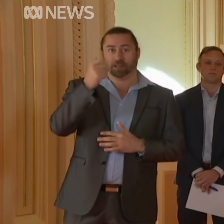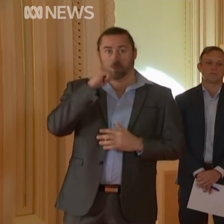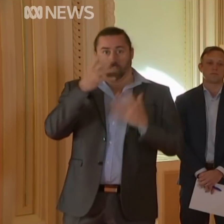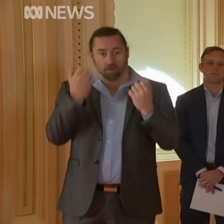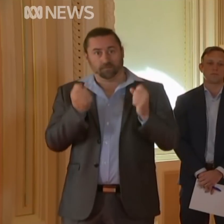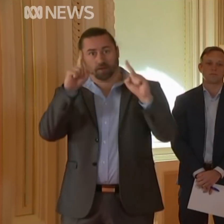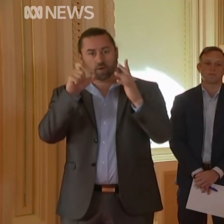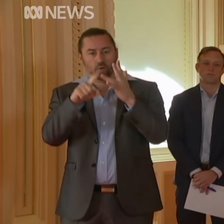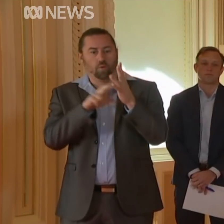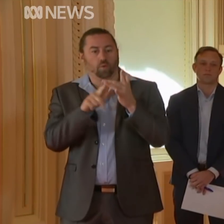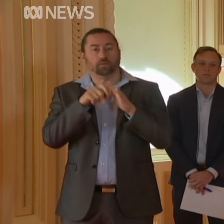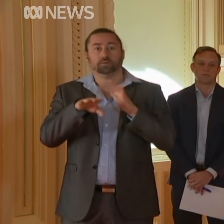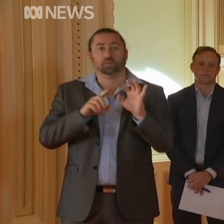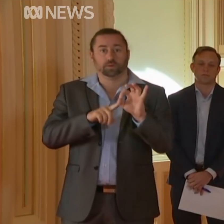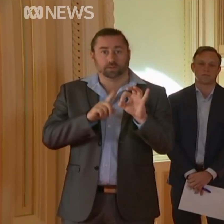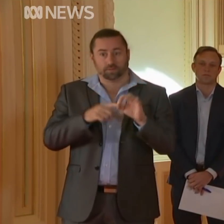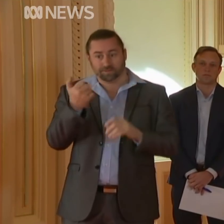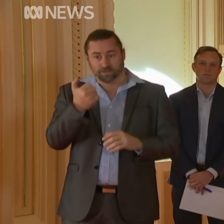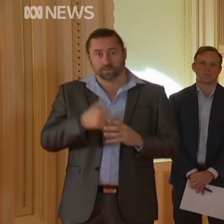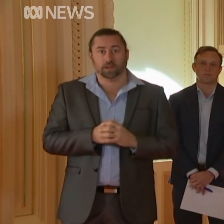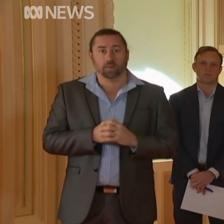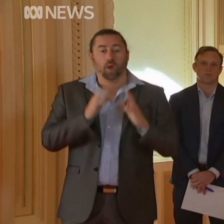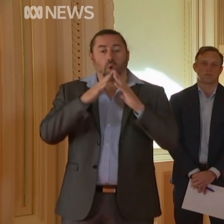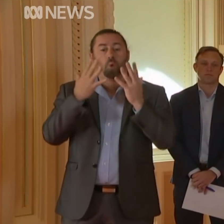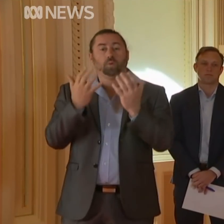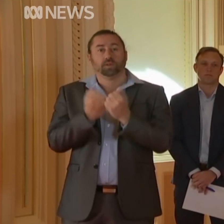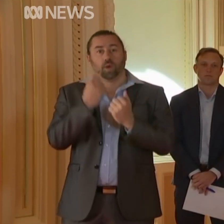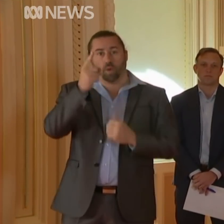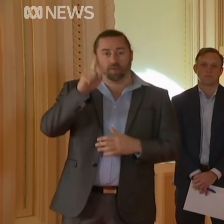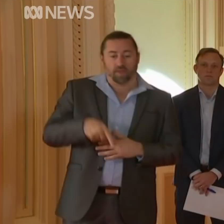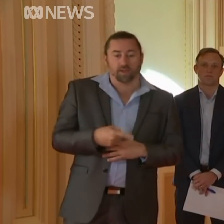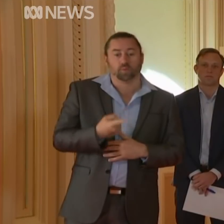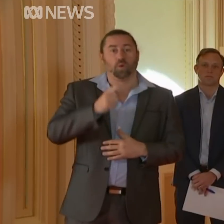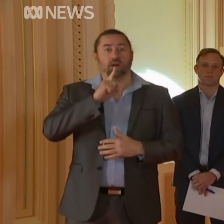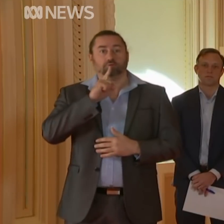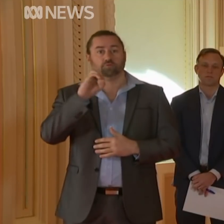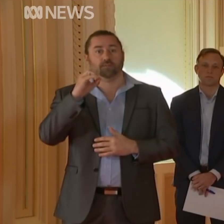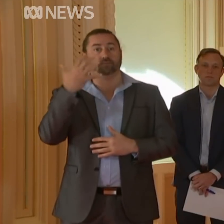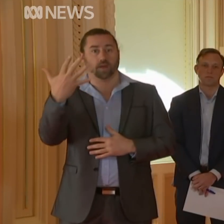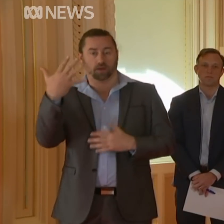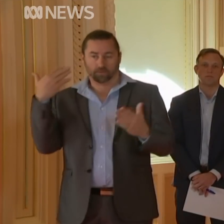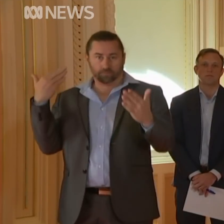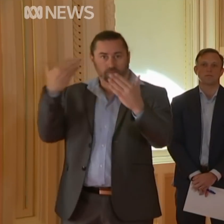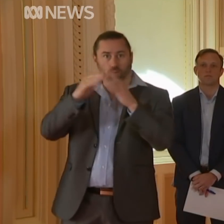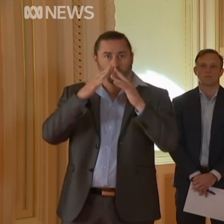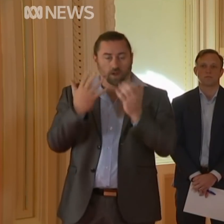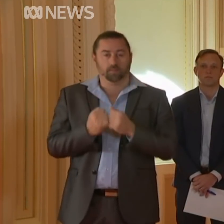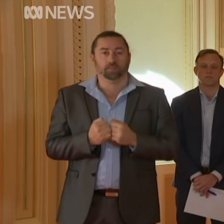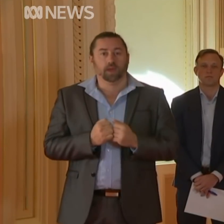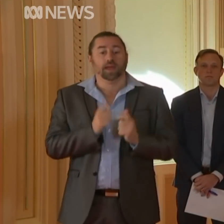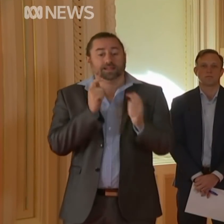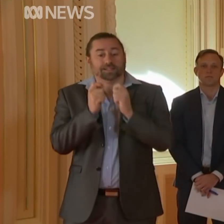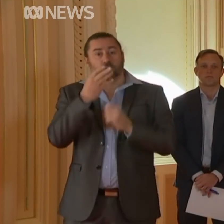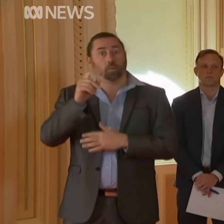in Queensland. That brings our total to 1,105, and the number of tests in the past 24 hours